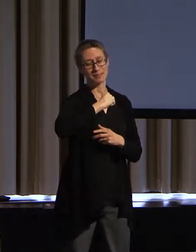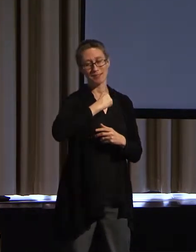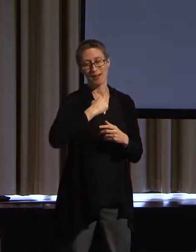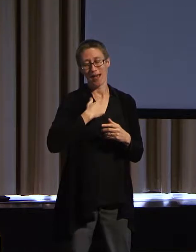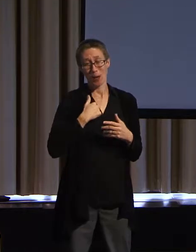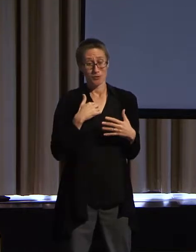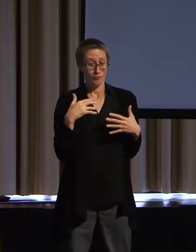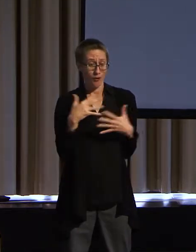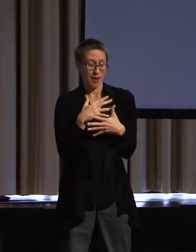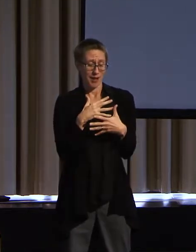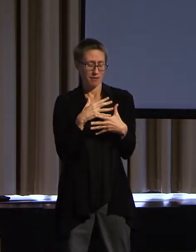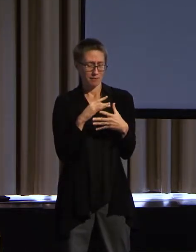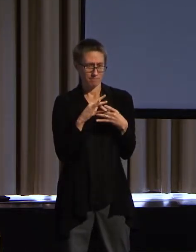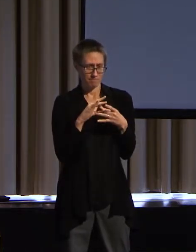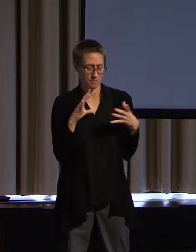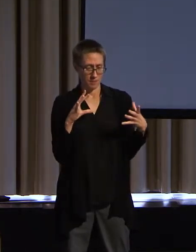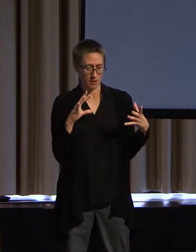to move on.